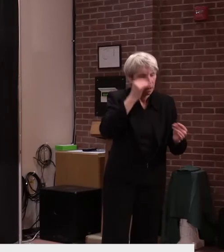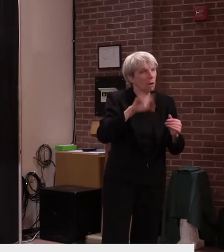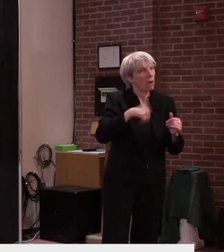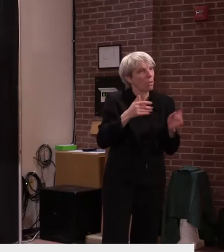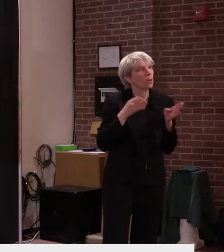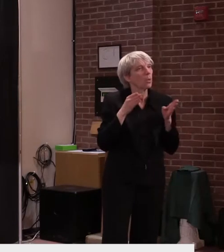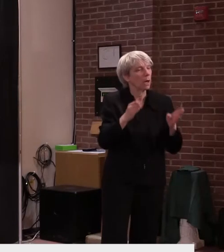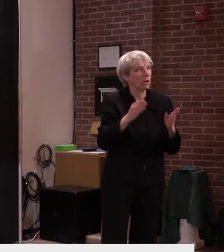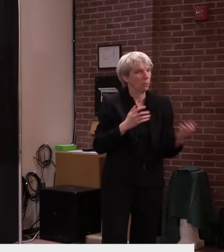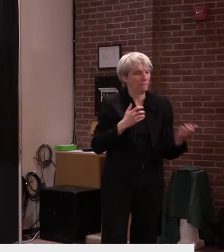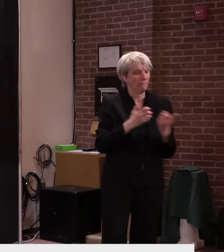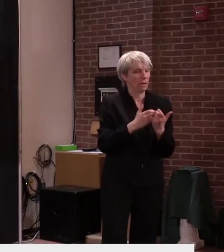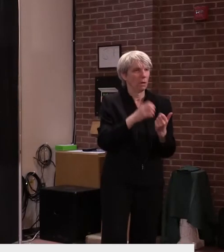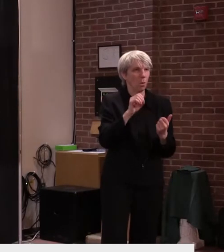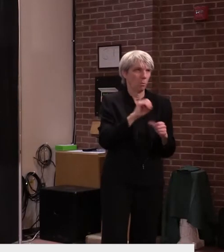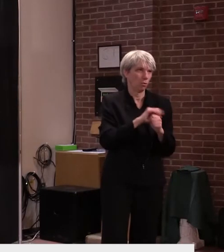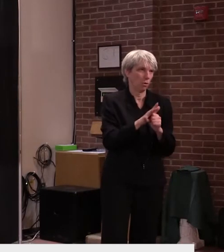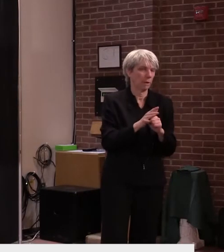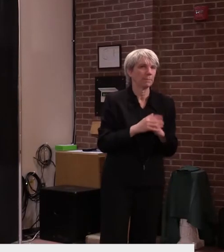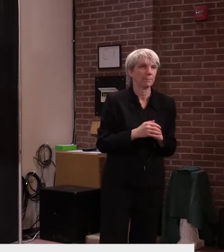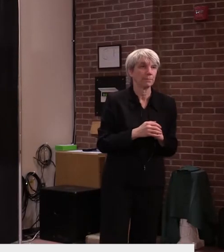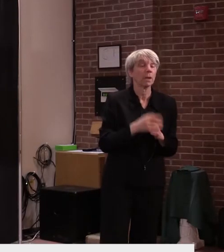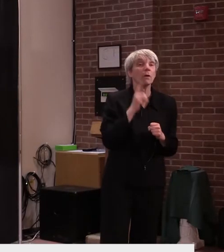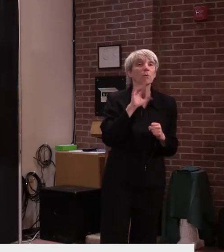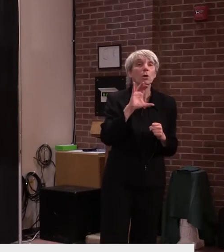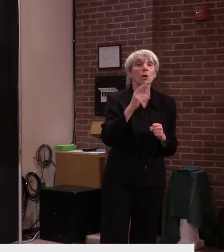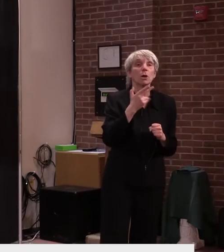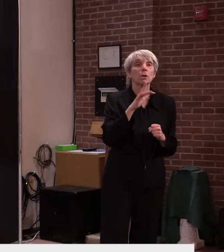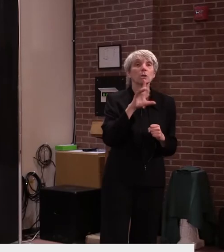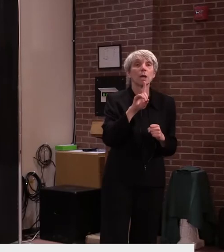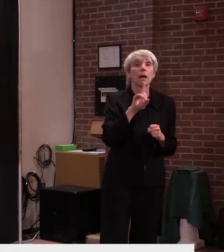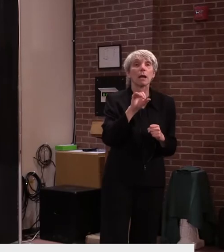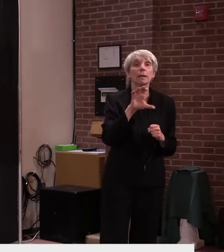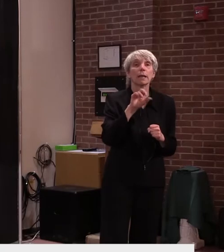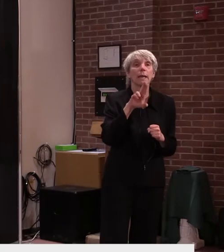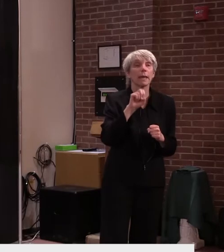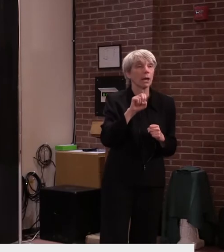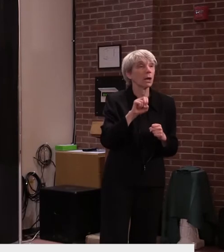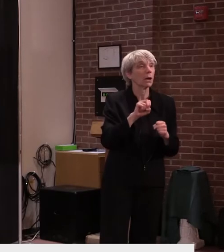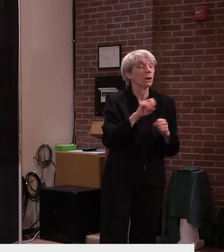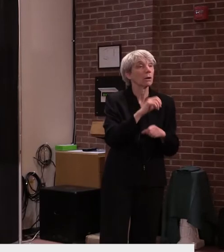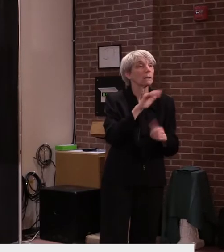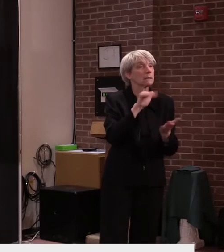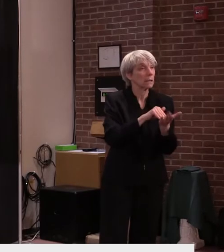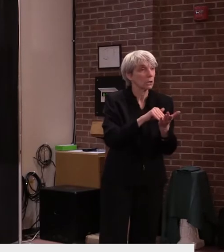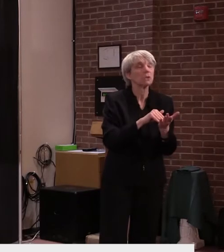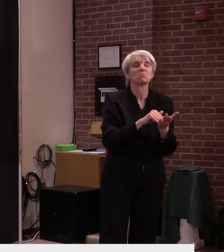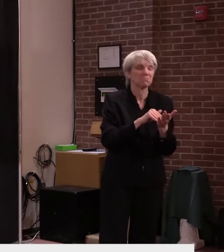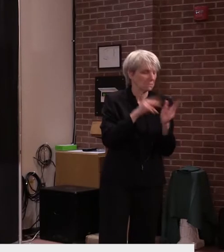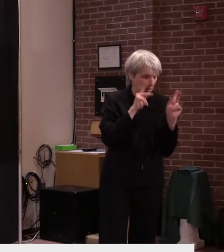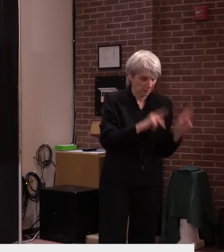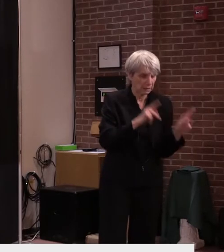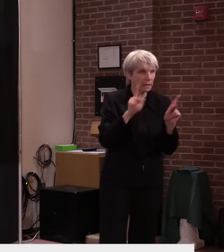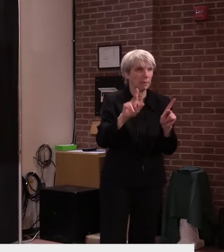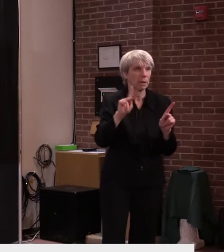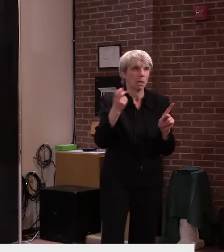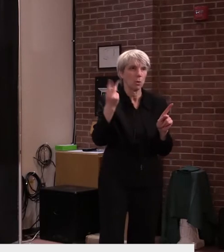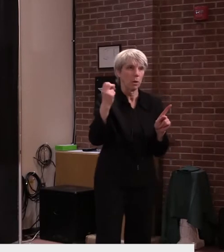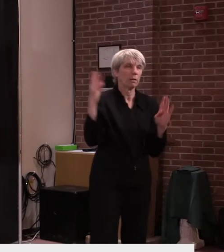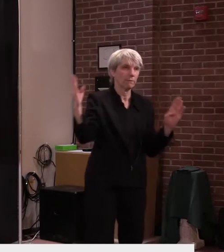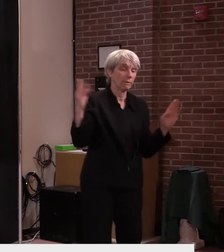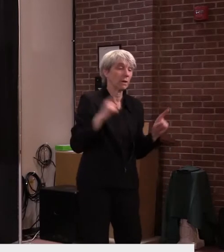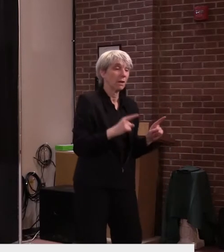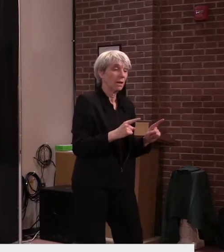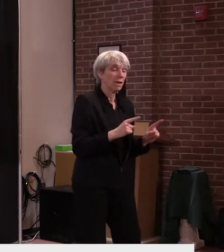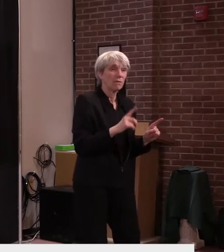testing. For the childcare setting, we recommend much the same, and we don't want to forget our children in this age group,